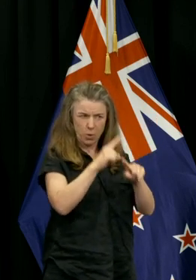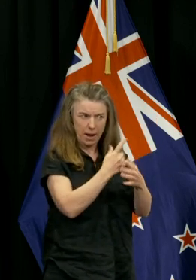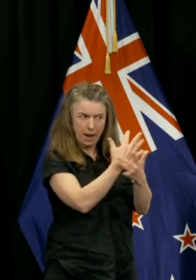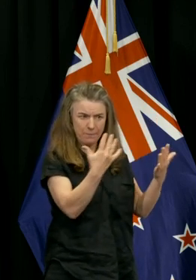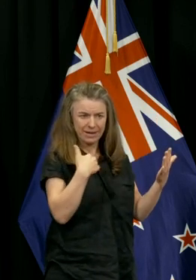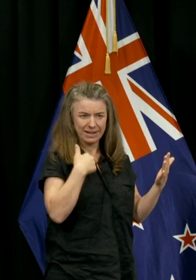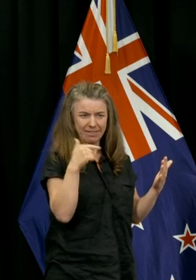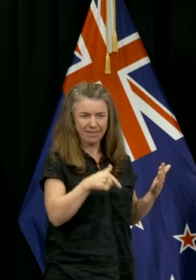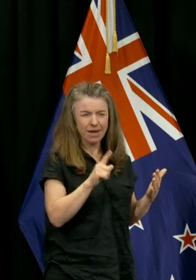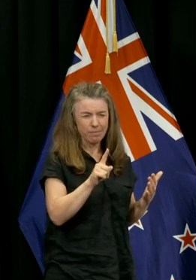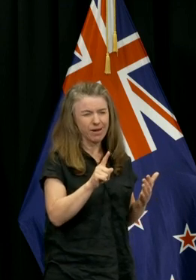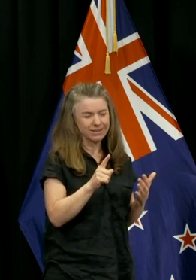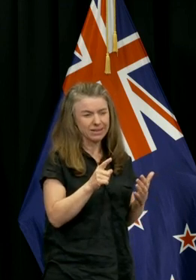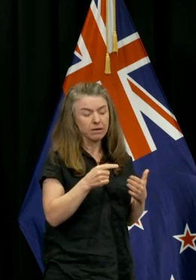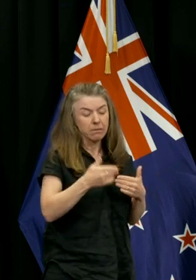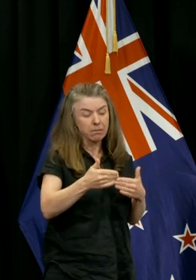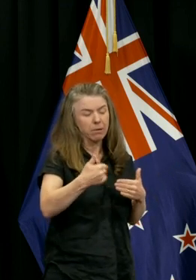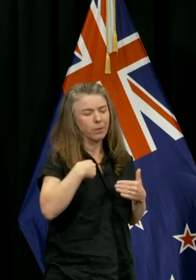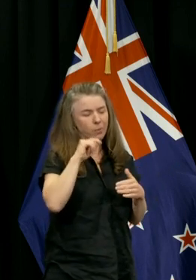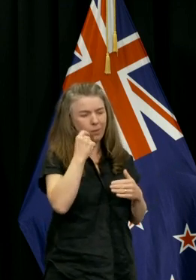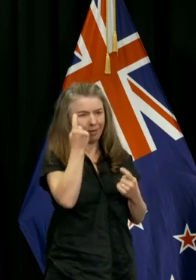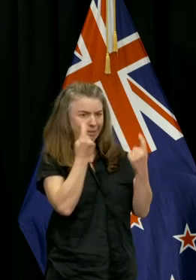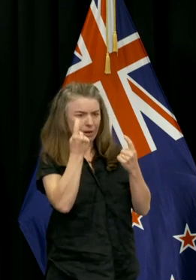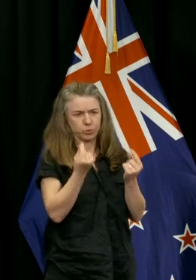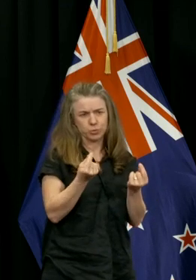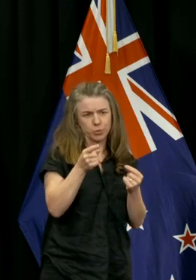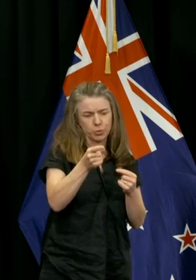but clearly it's in the order of things we will look at over time.